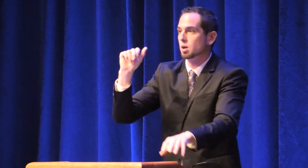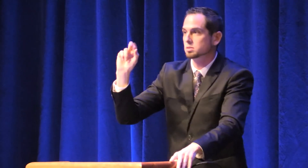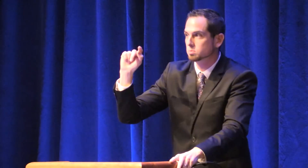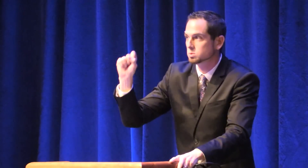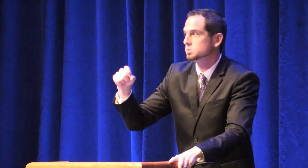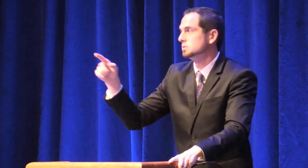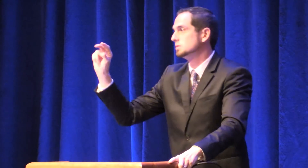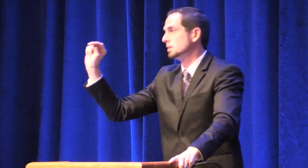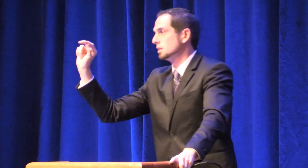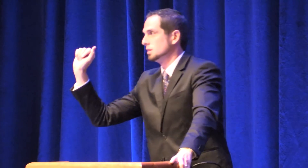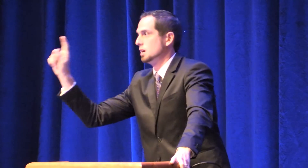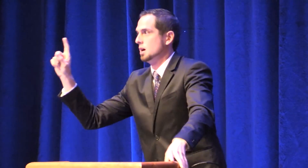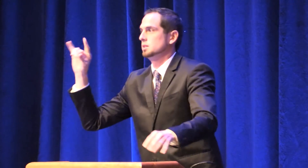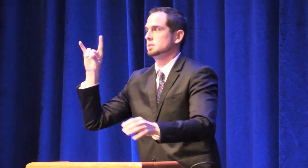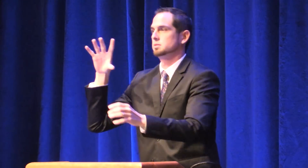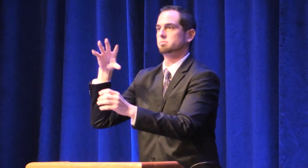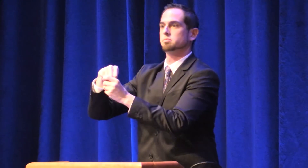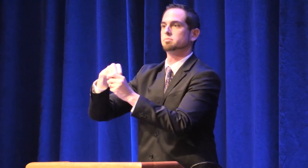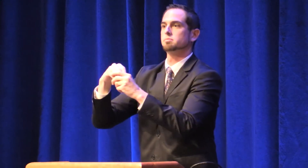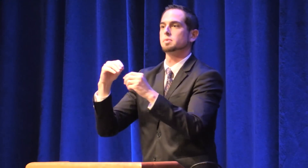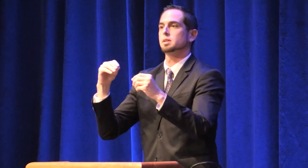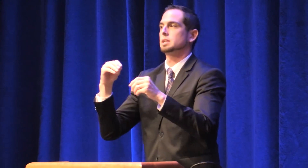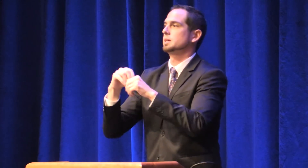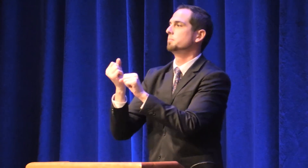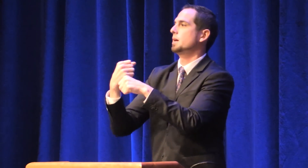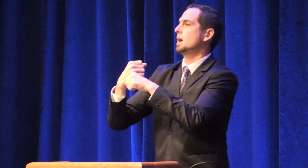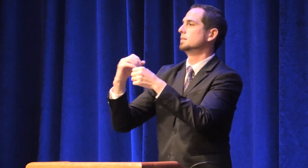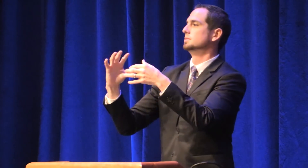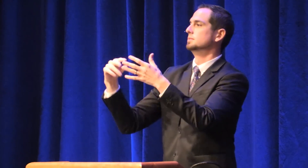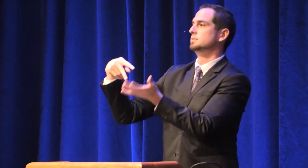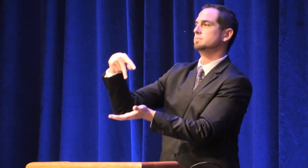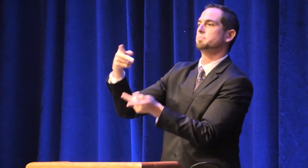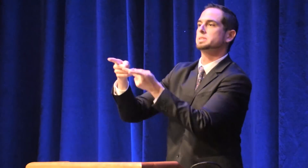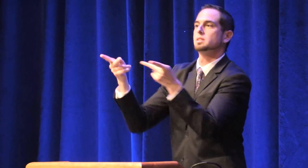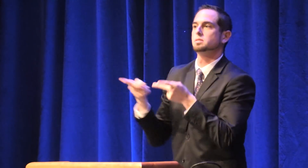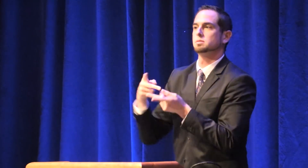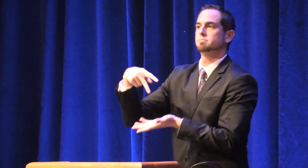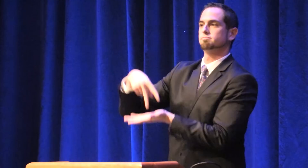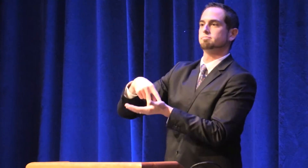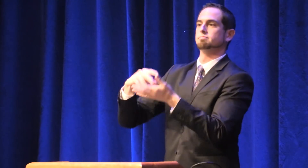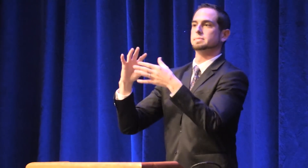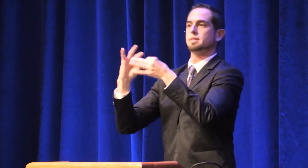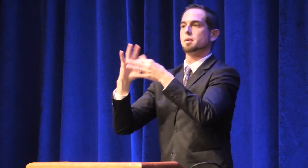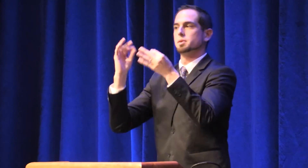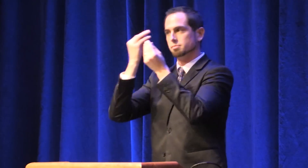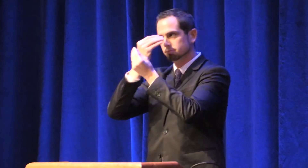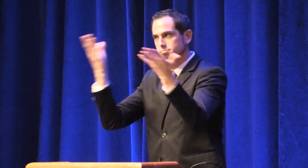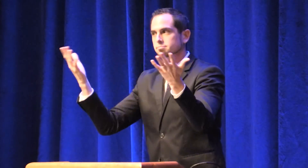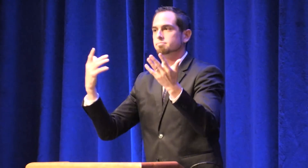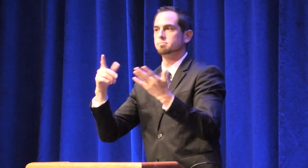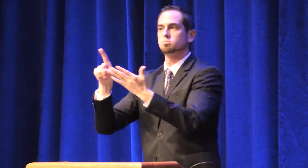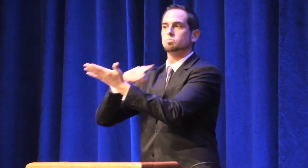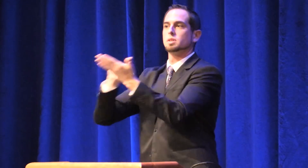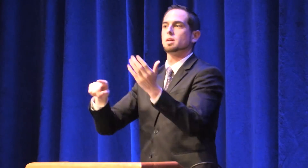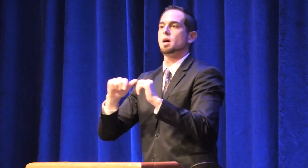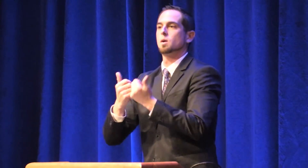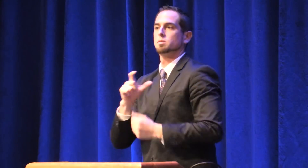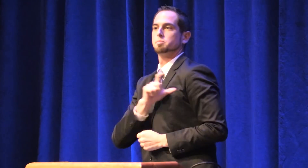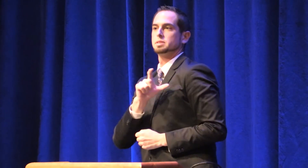state level, to a national level. NAD was involved. There were a number of organizations that took a stand against